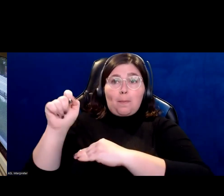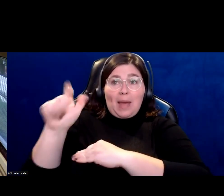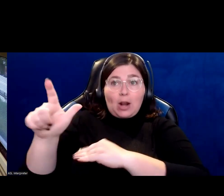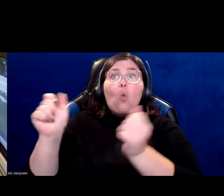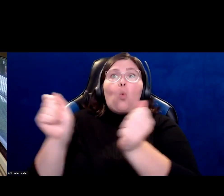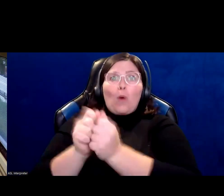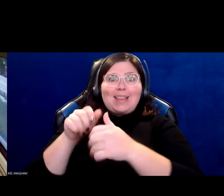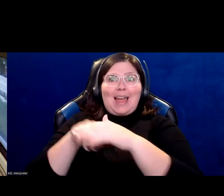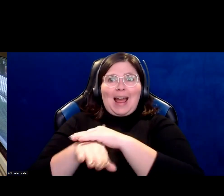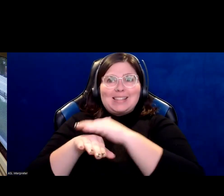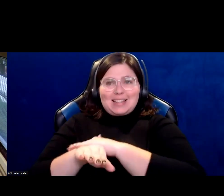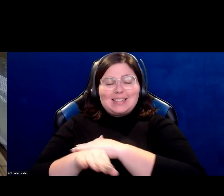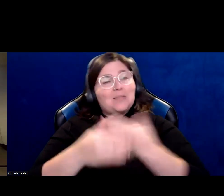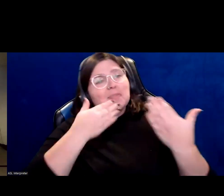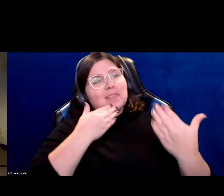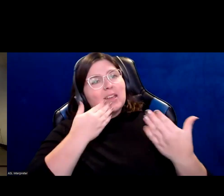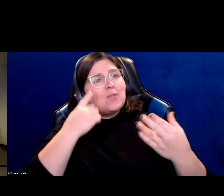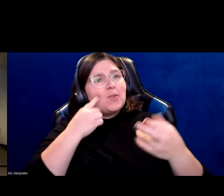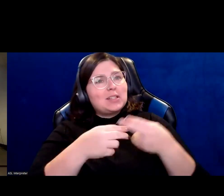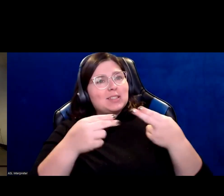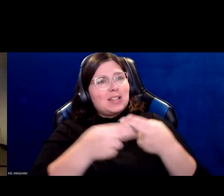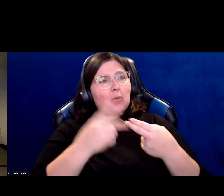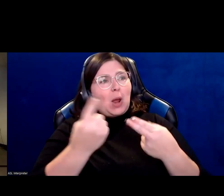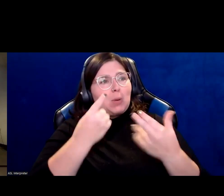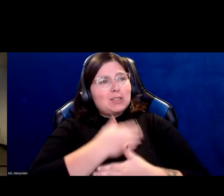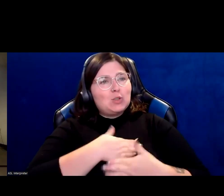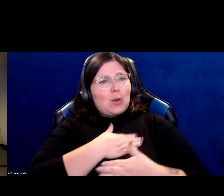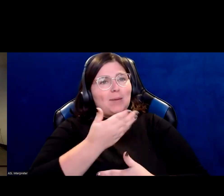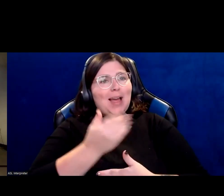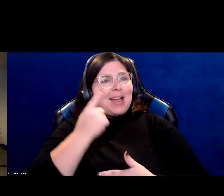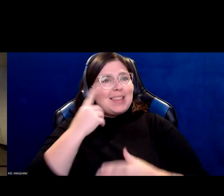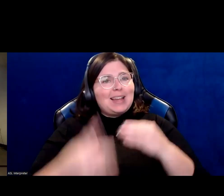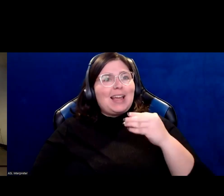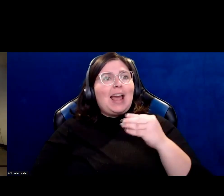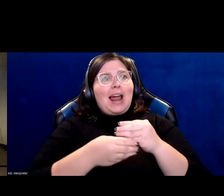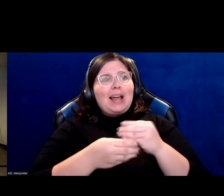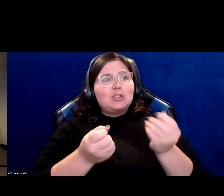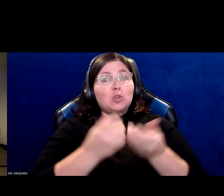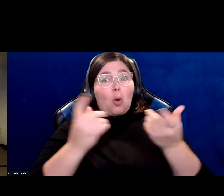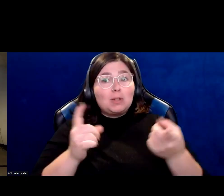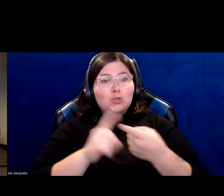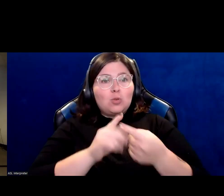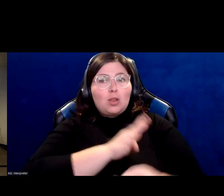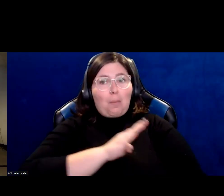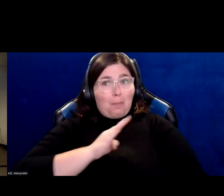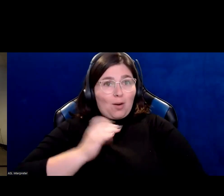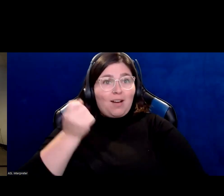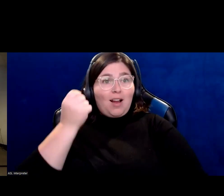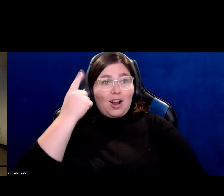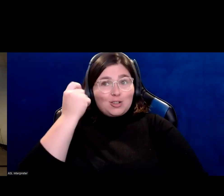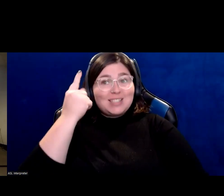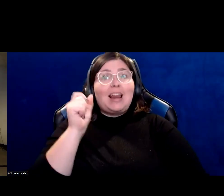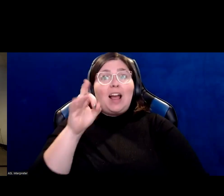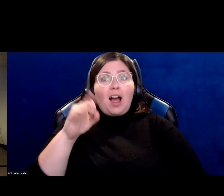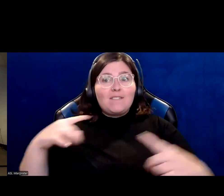for. Thank you future for the use. slides. We always enjoy them. I think it adds so much to the board's understanding